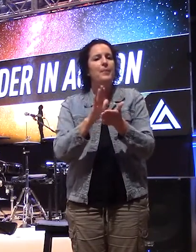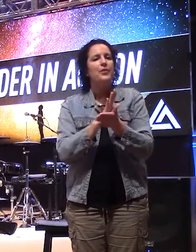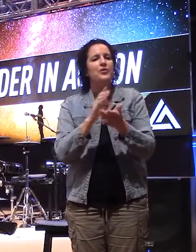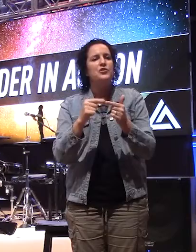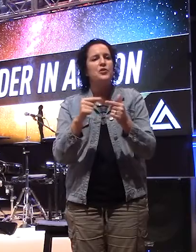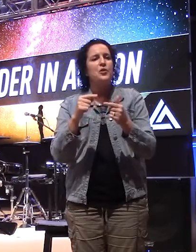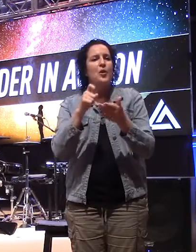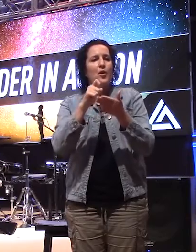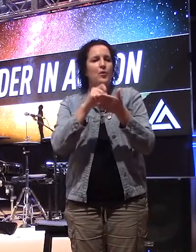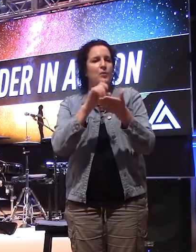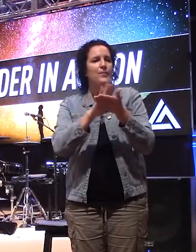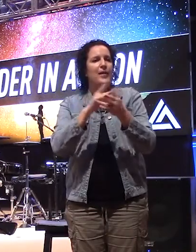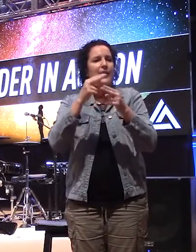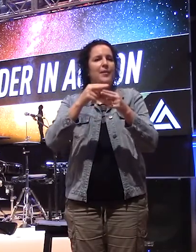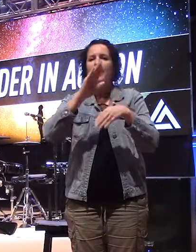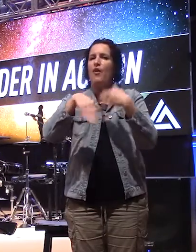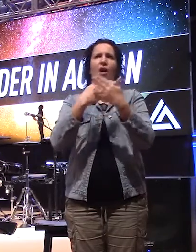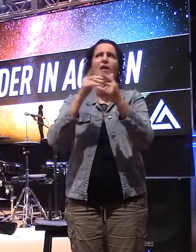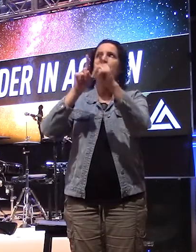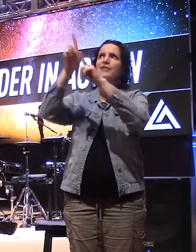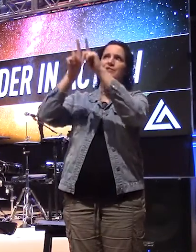billion times 100 billion stars.